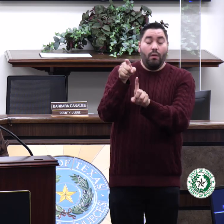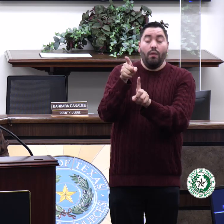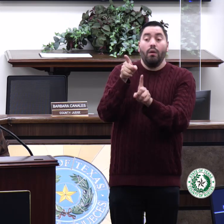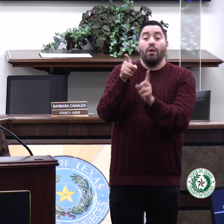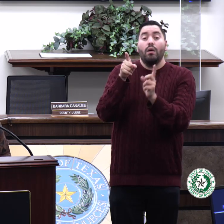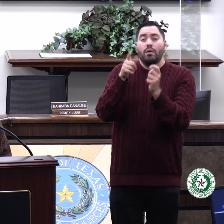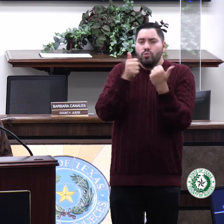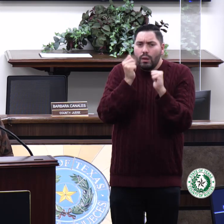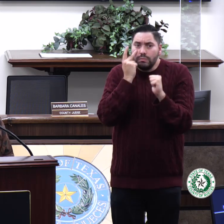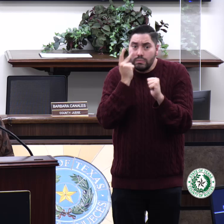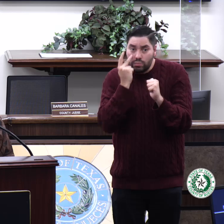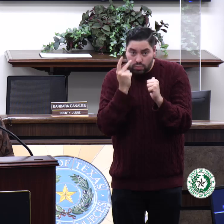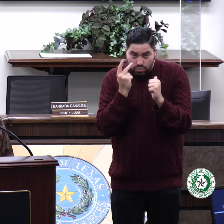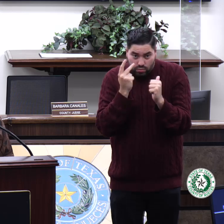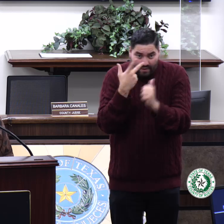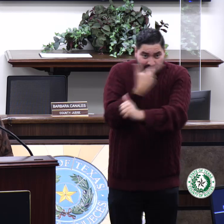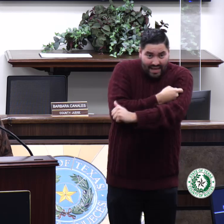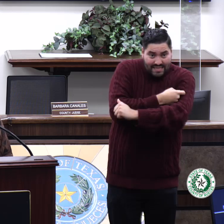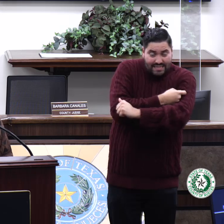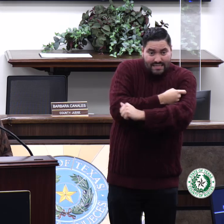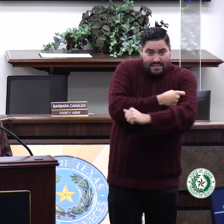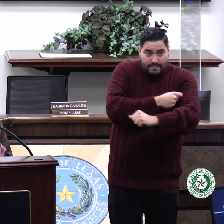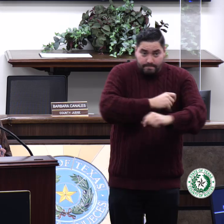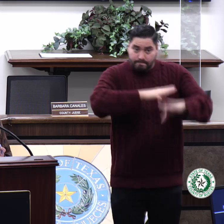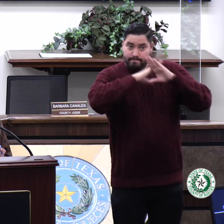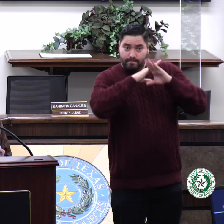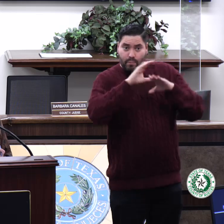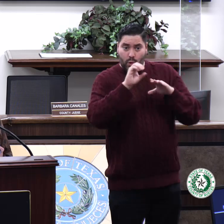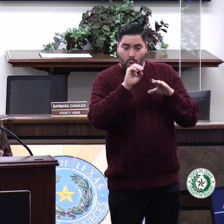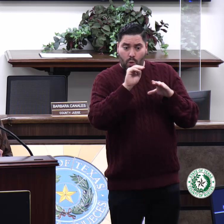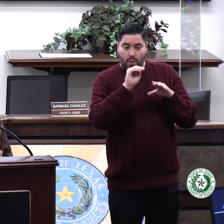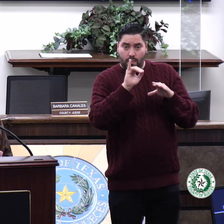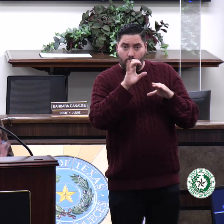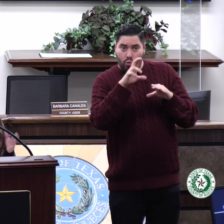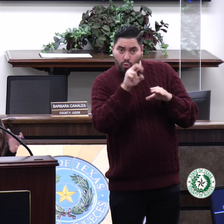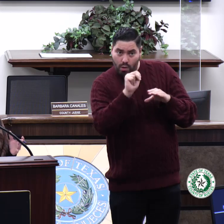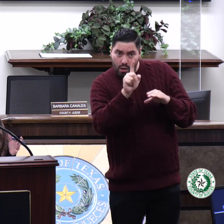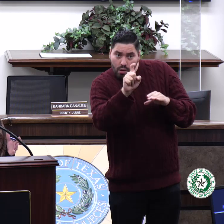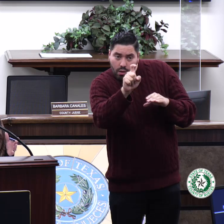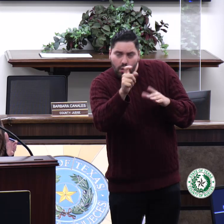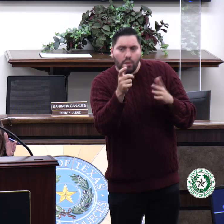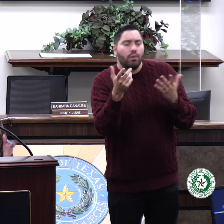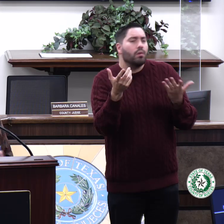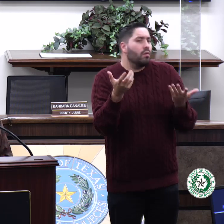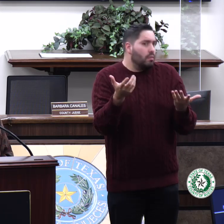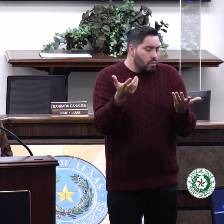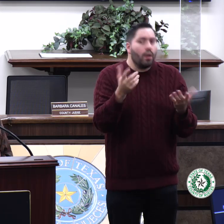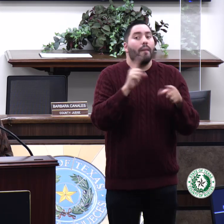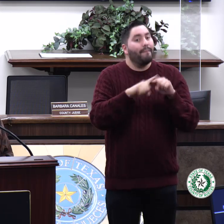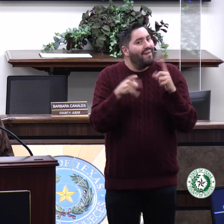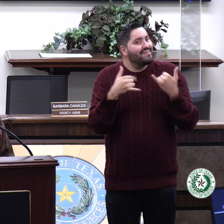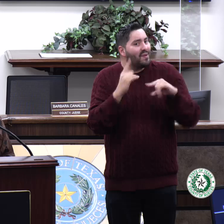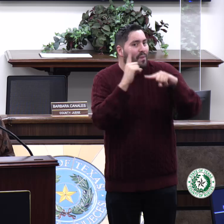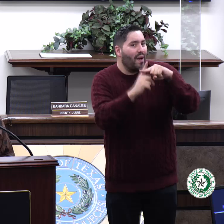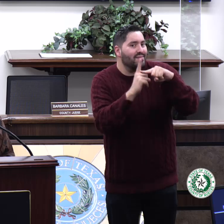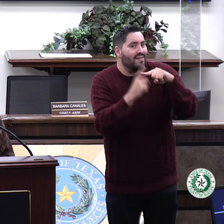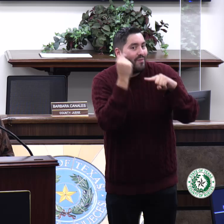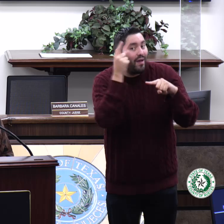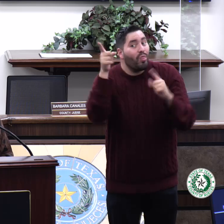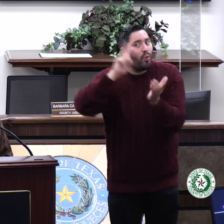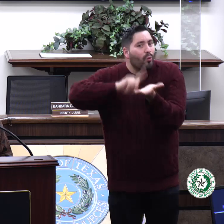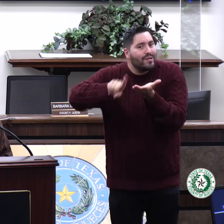the efficacy of the vaccine against Omicron, there's already room for optimism, and I like that. Researchers in